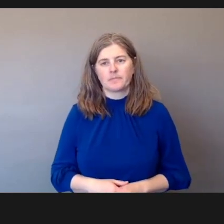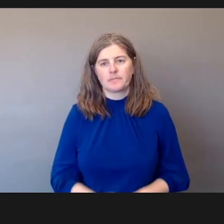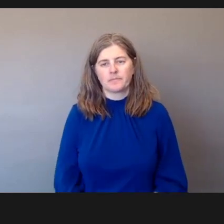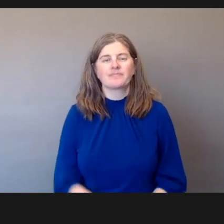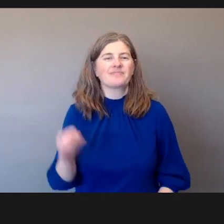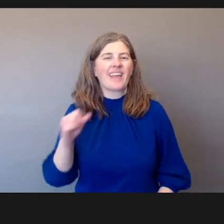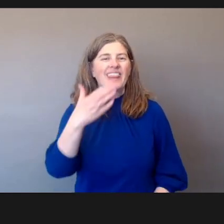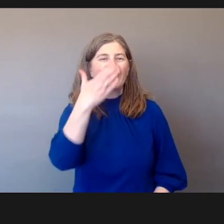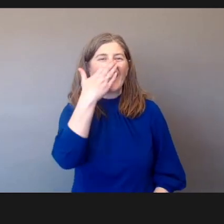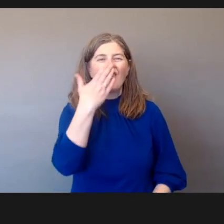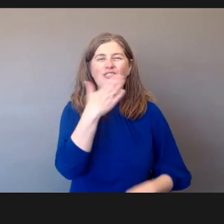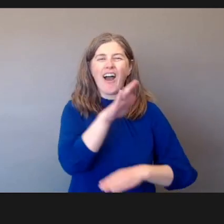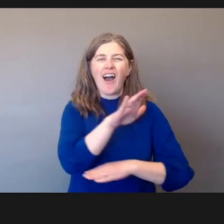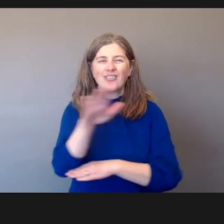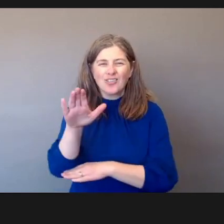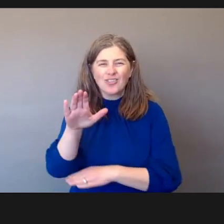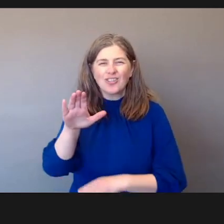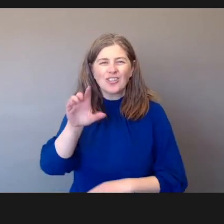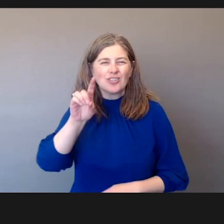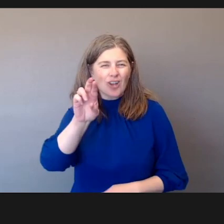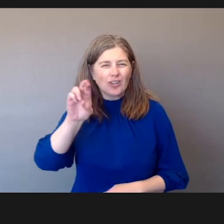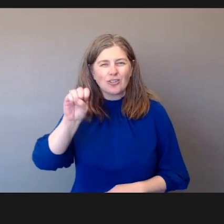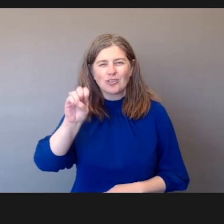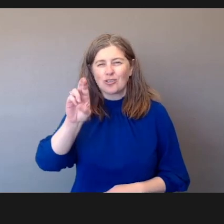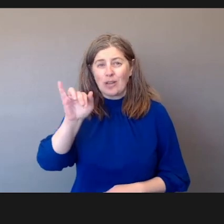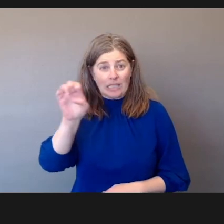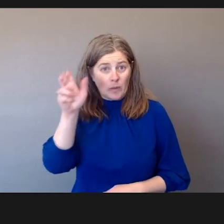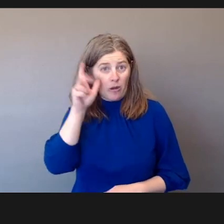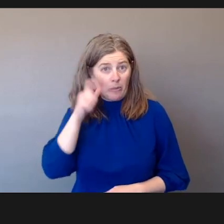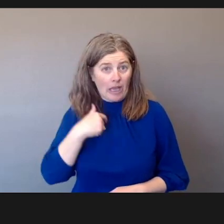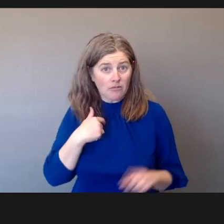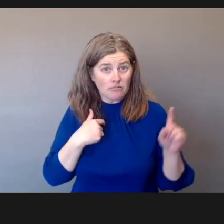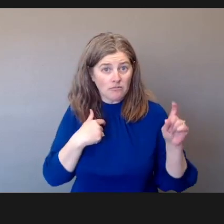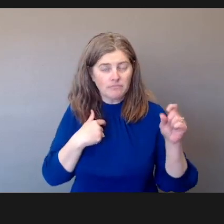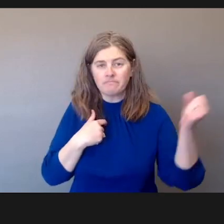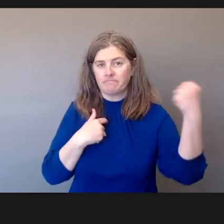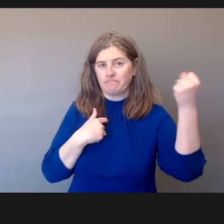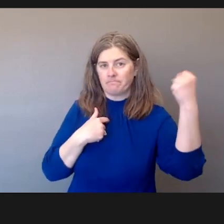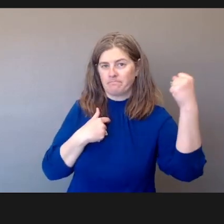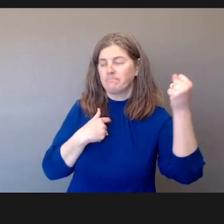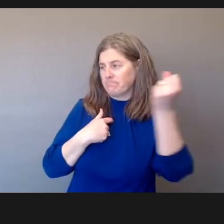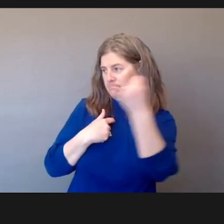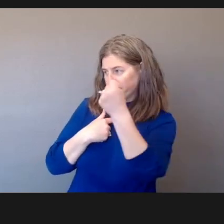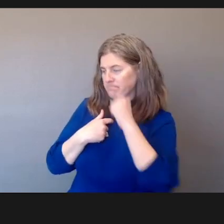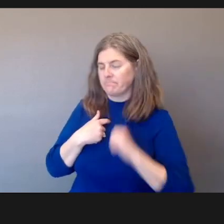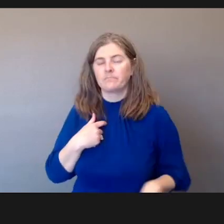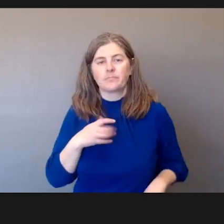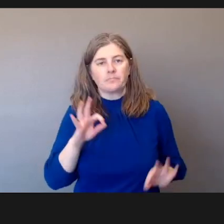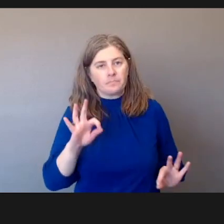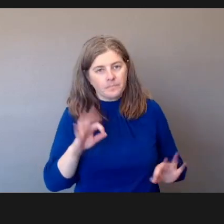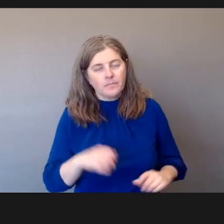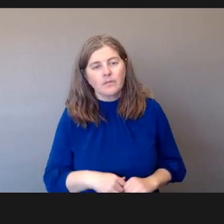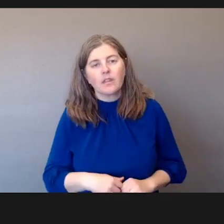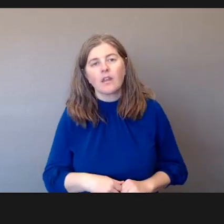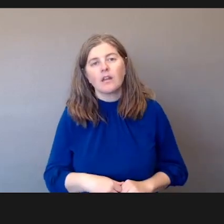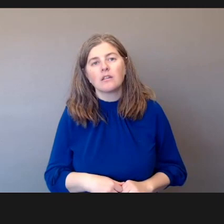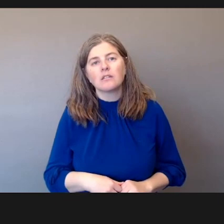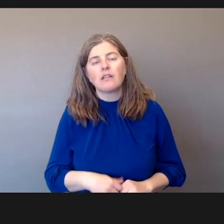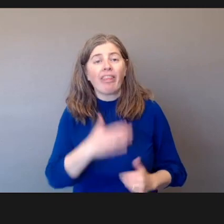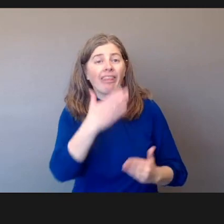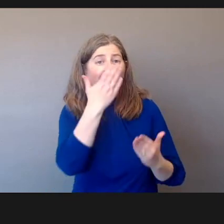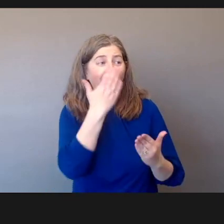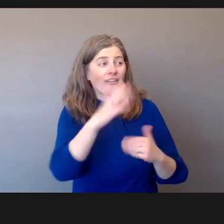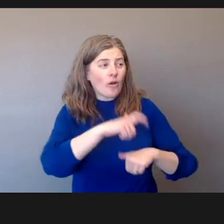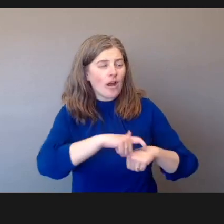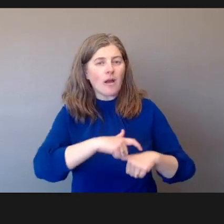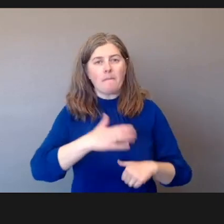Yes, thank you. Good afternoon, Dr. Grace. Can you all hear me? Yep. We can hear you. Well, thank you for your time.